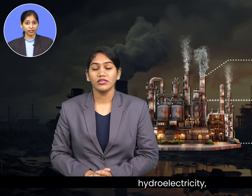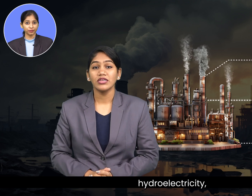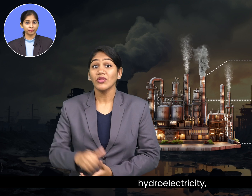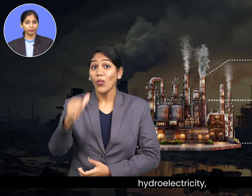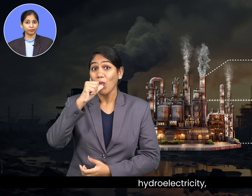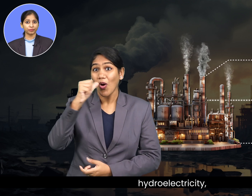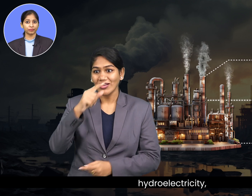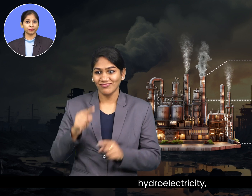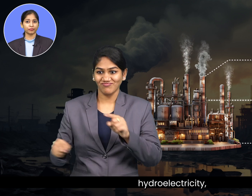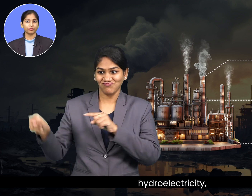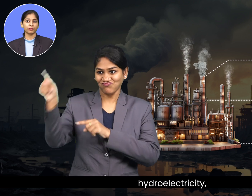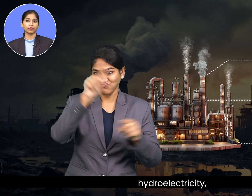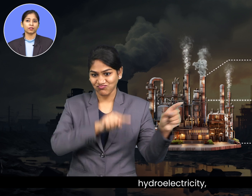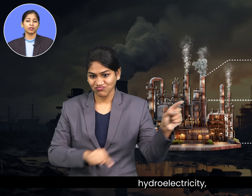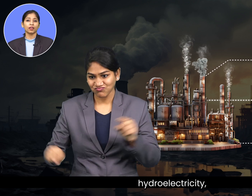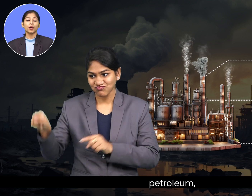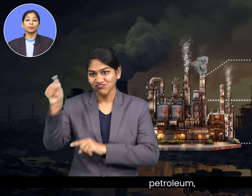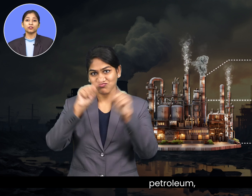hydroelectricity,